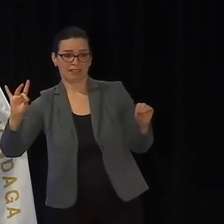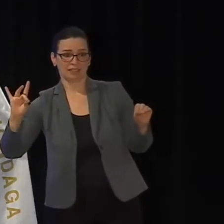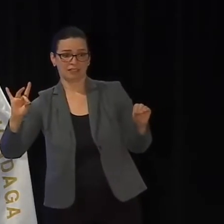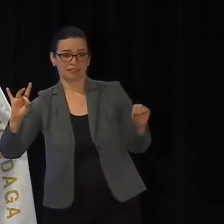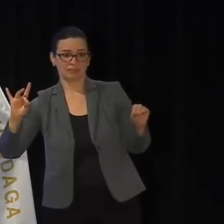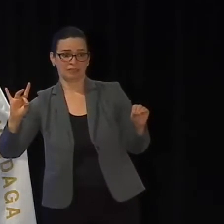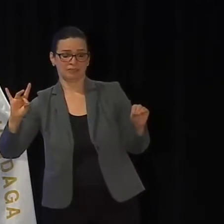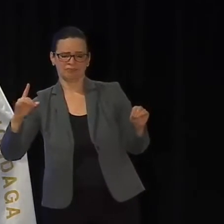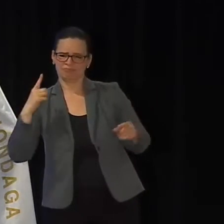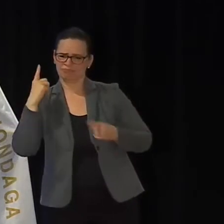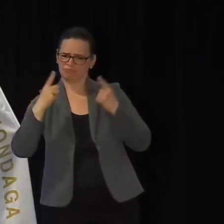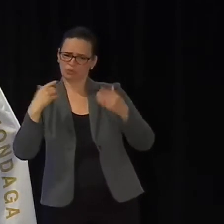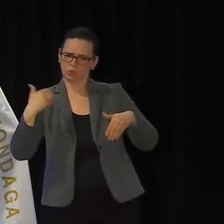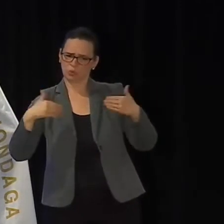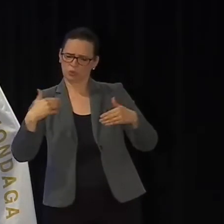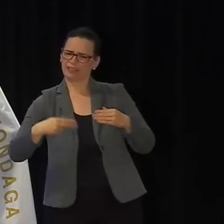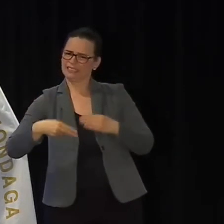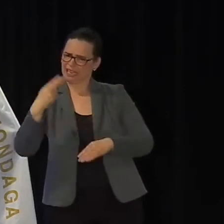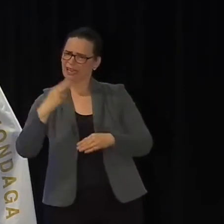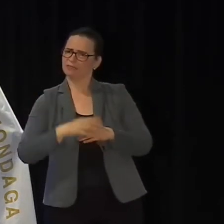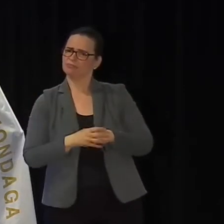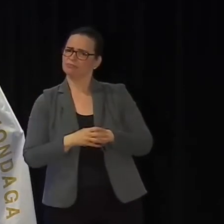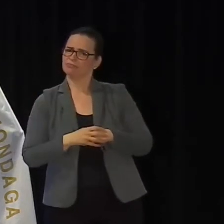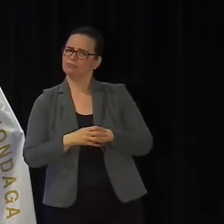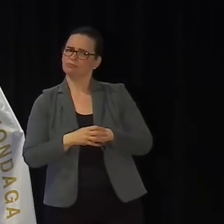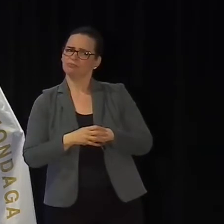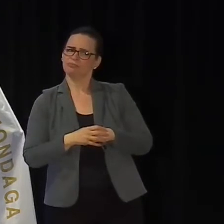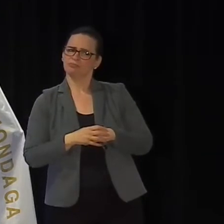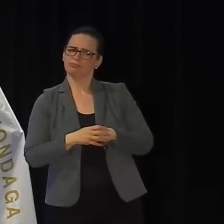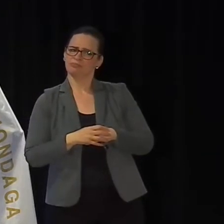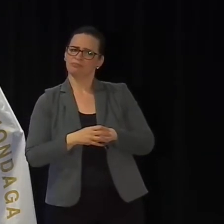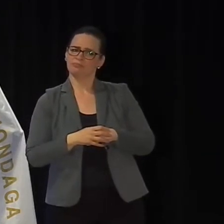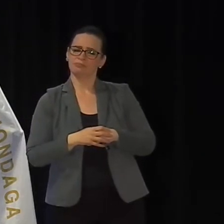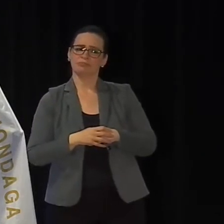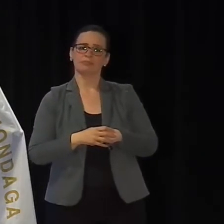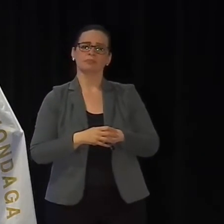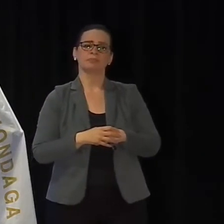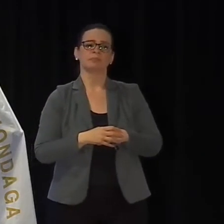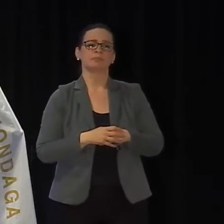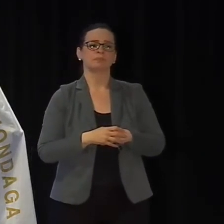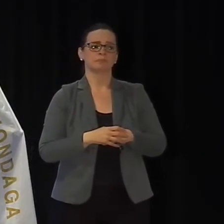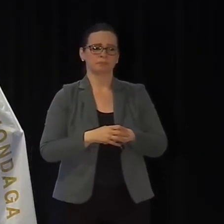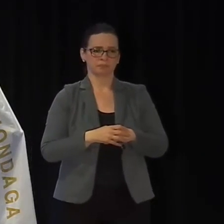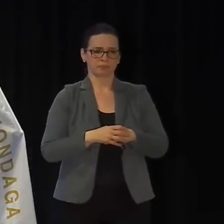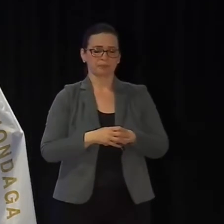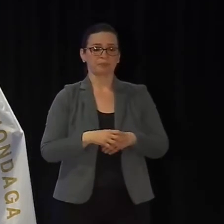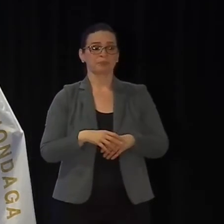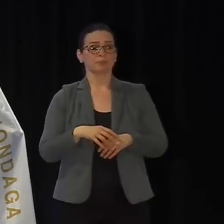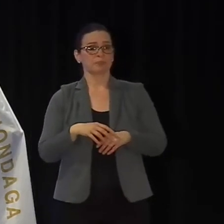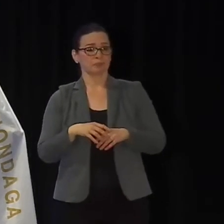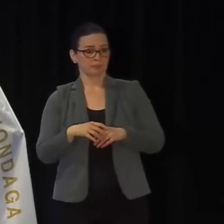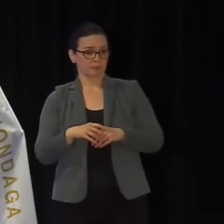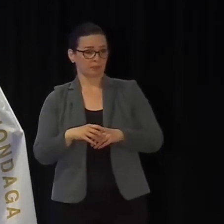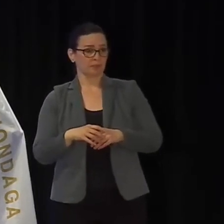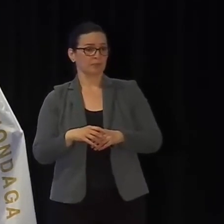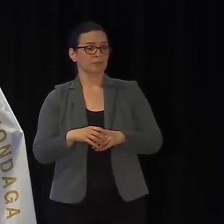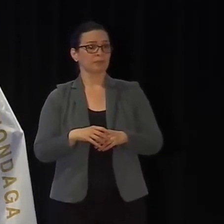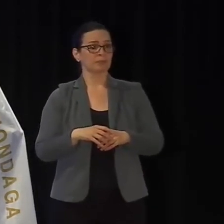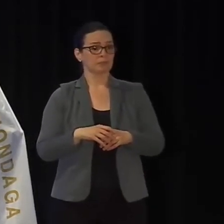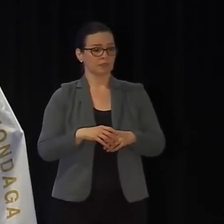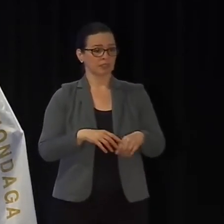you had 2 60 to 69, 1 70 to 79, 2 80 to 89, and 1 90 and